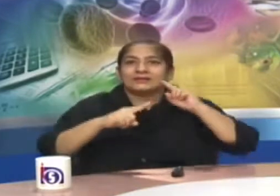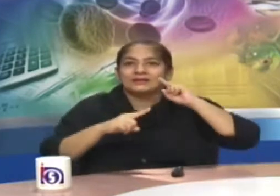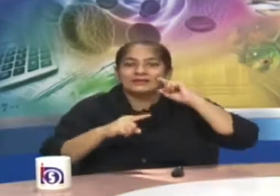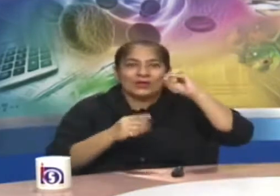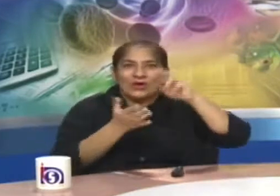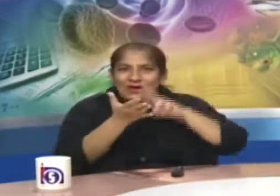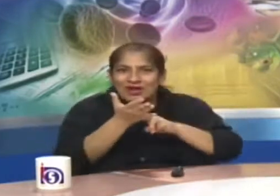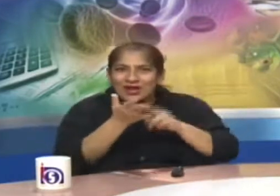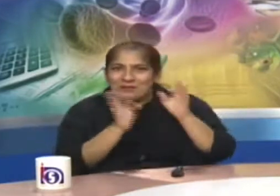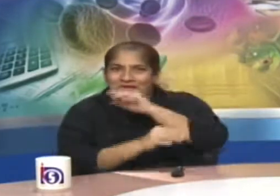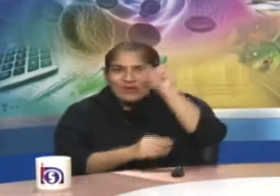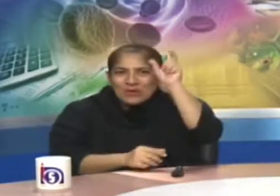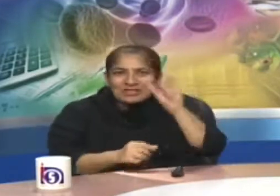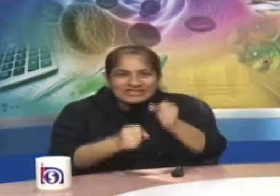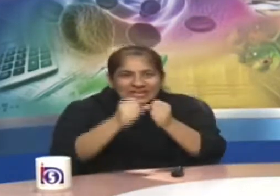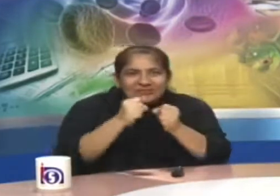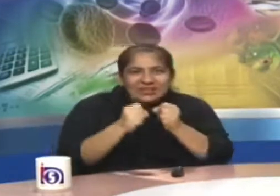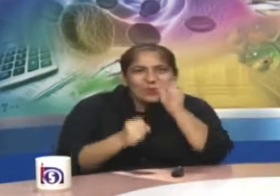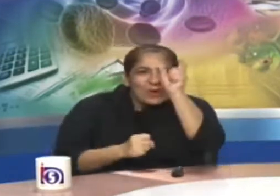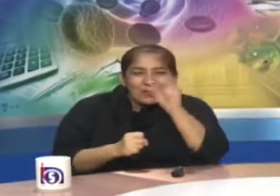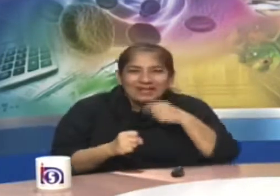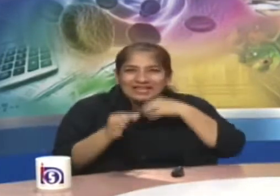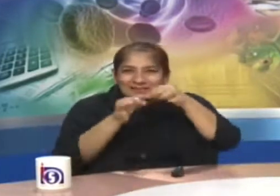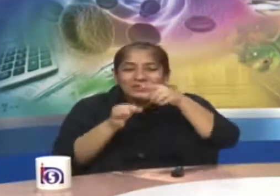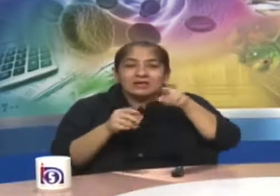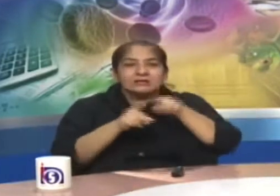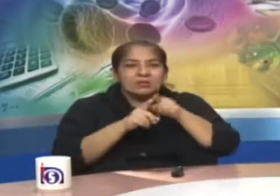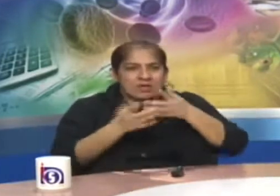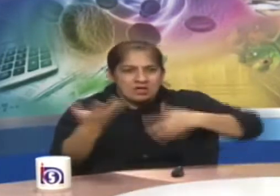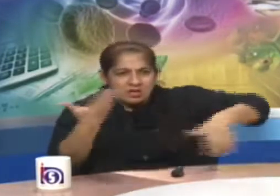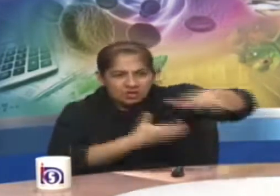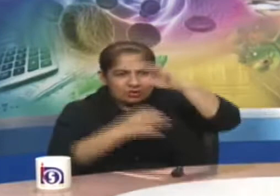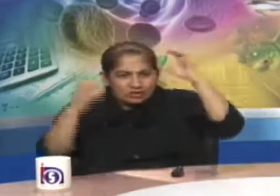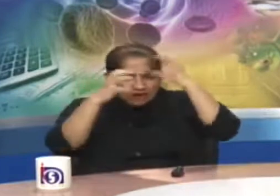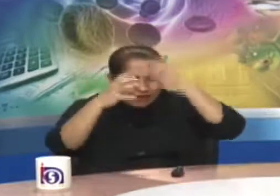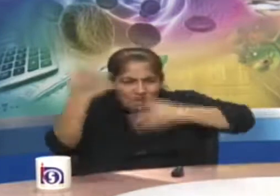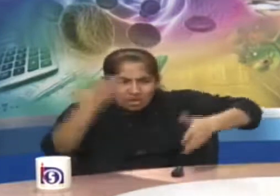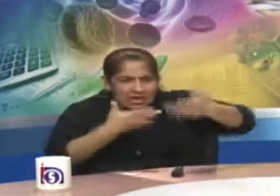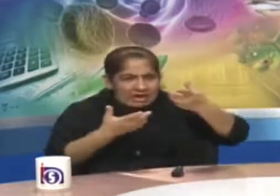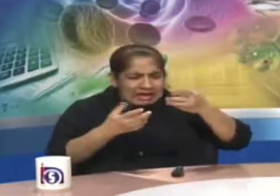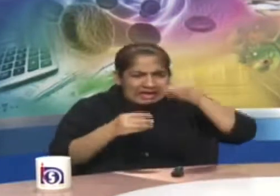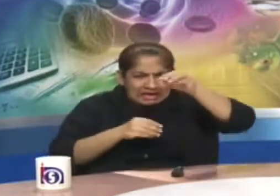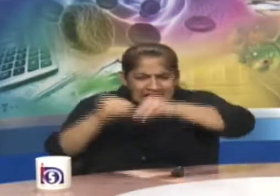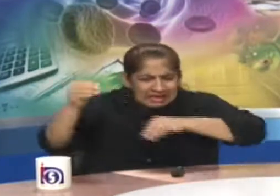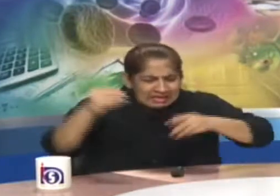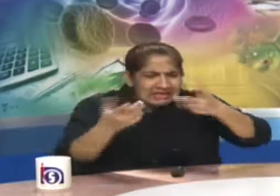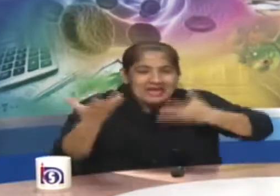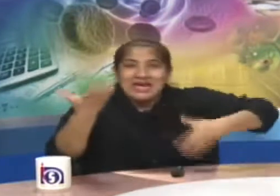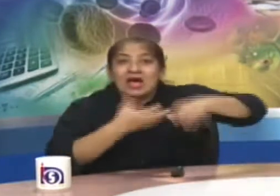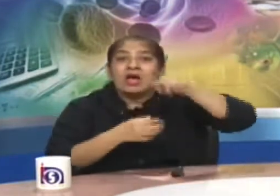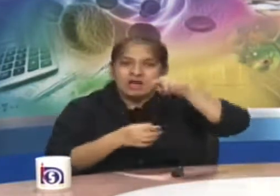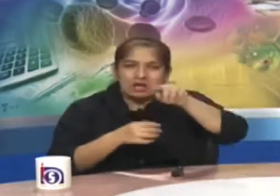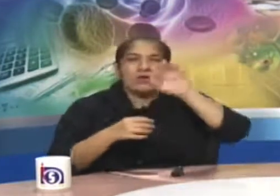speculation word. In the difficult words, whenever there is any confusion and